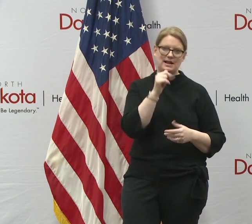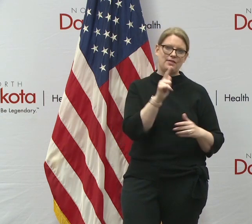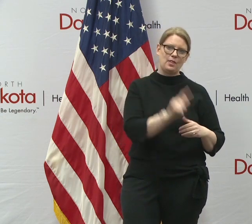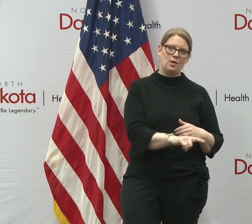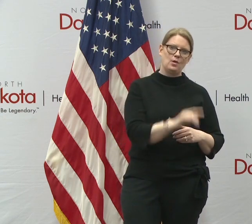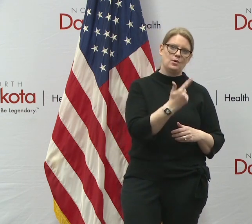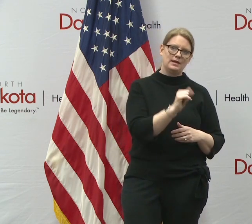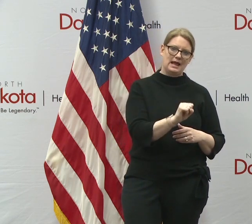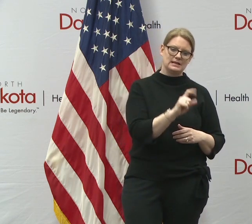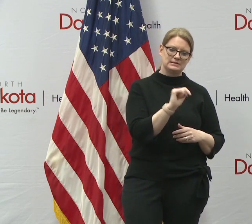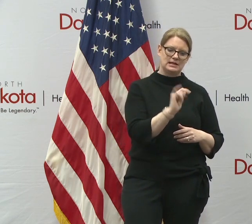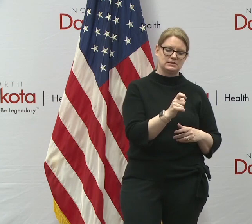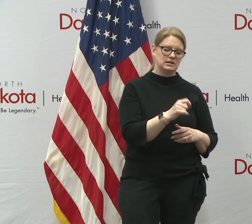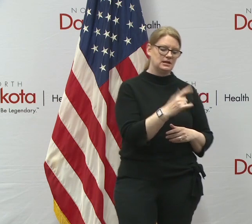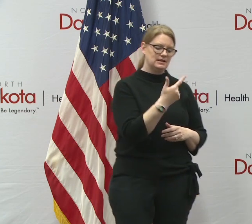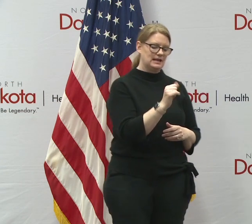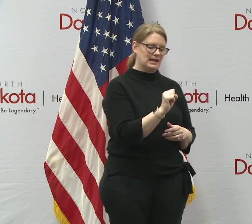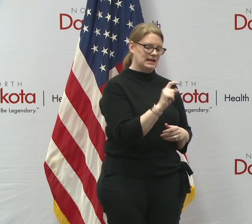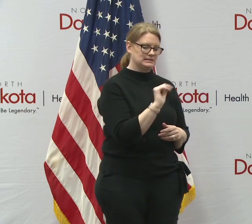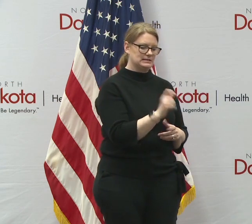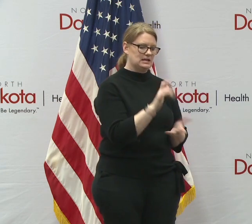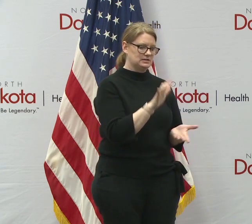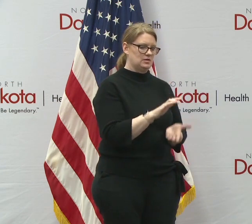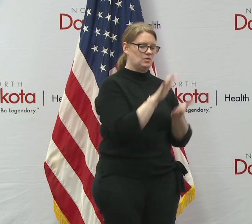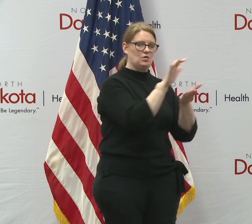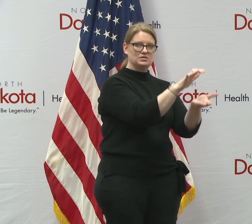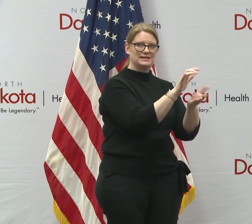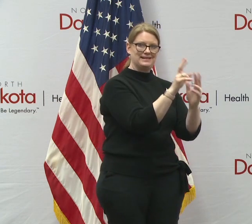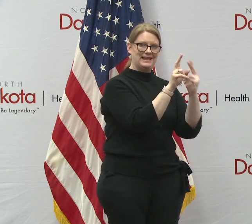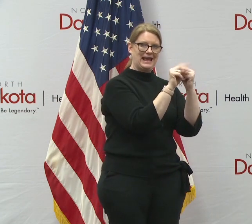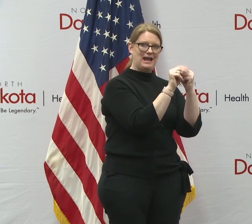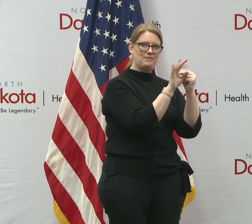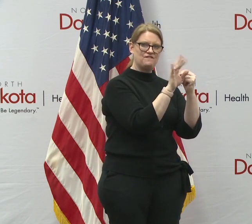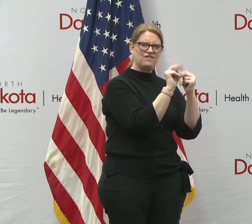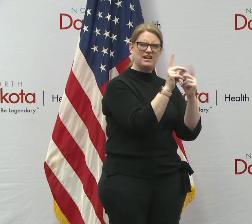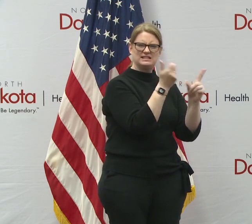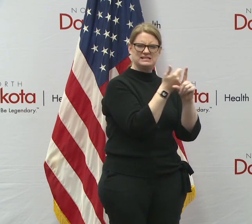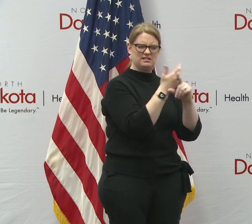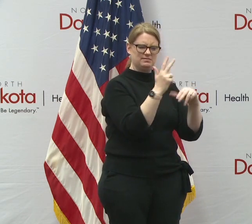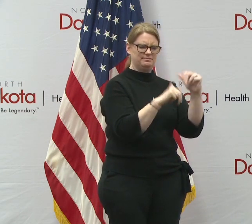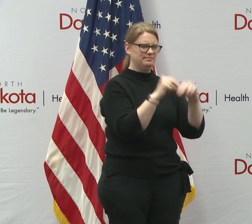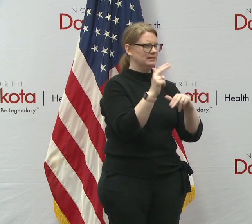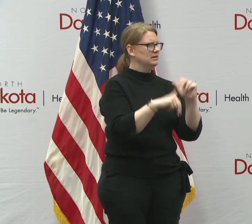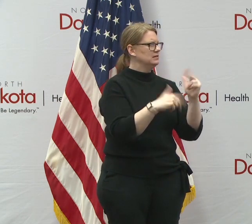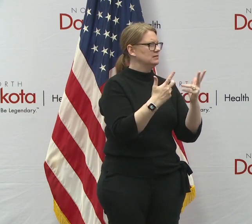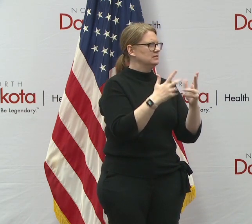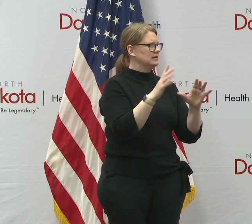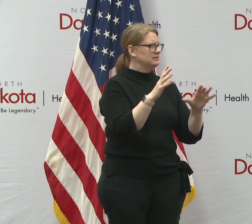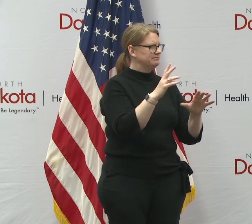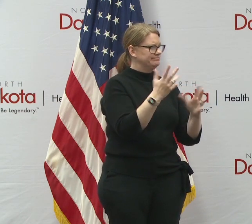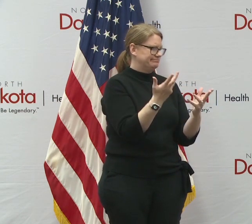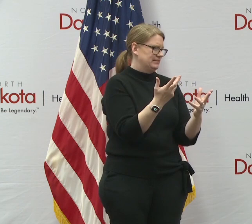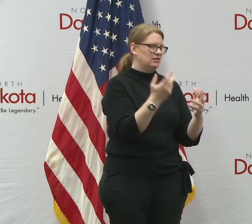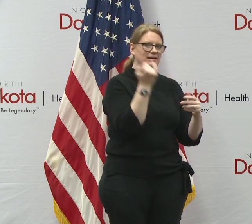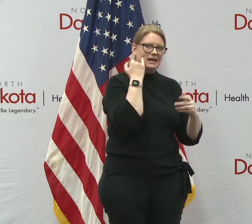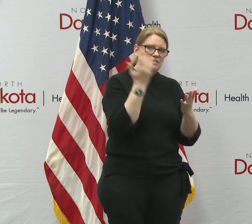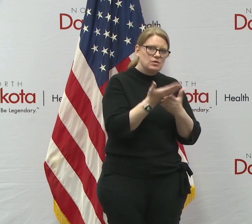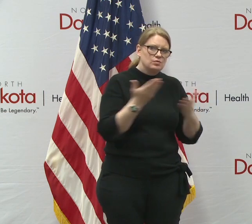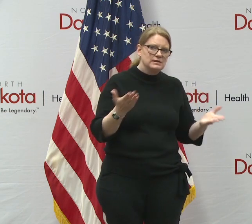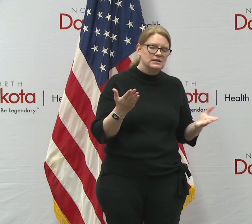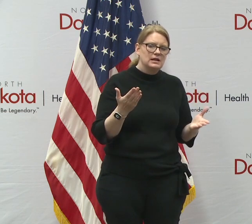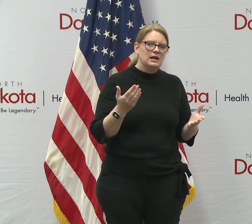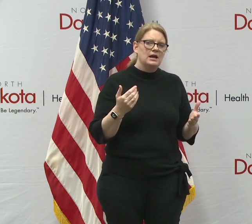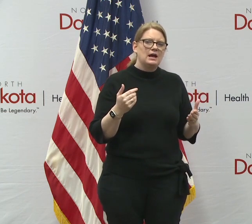of the gas tax goes directly into a fund, the highway fund, which helps us build and do construction. If we have the resources, I have been